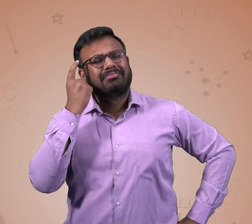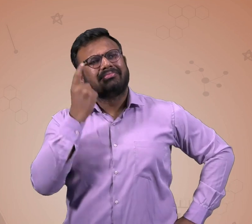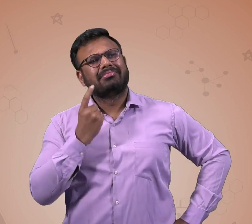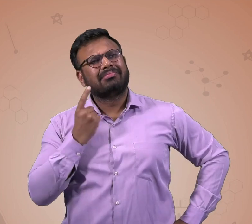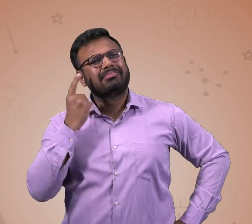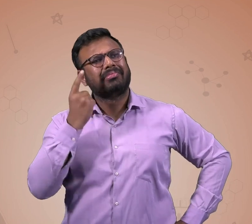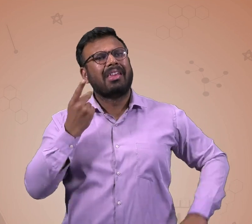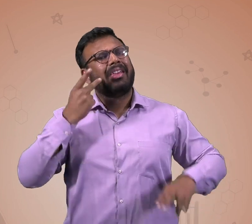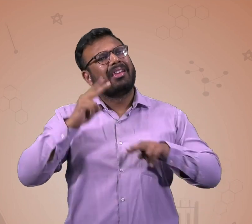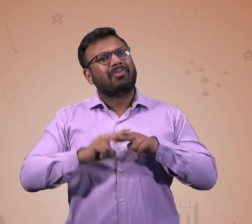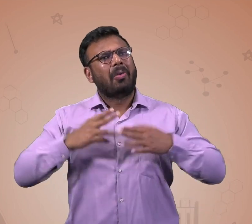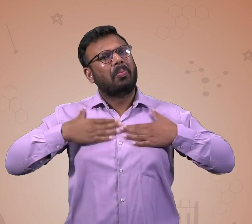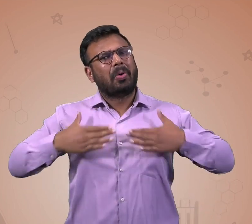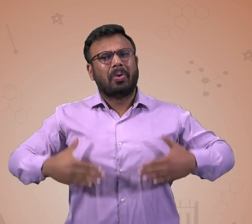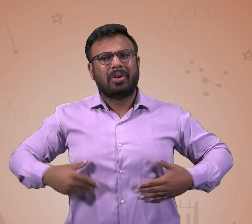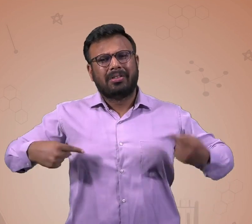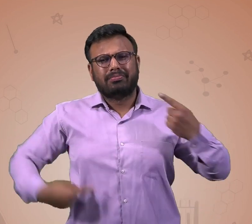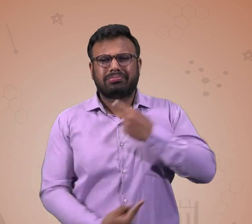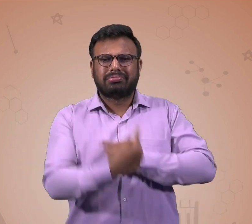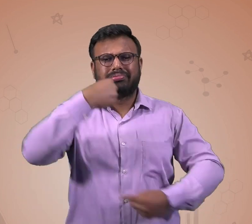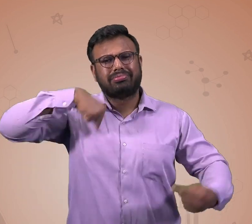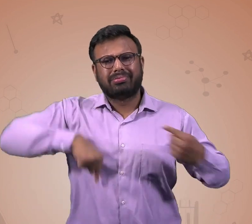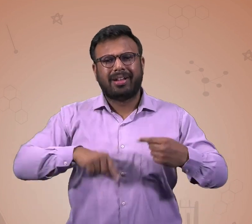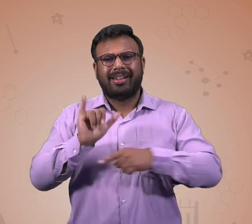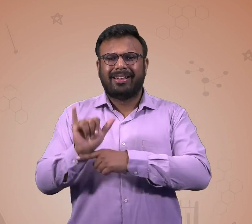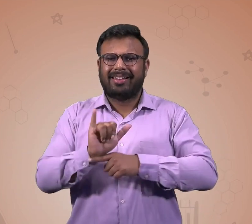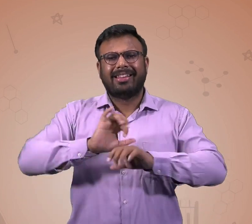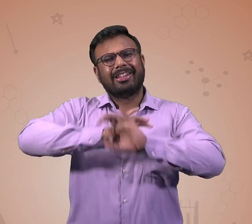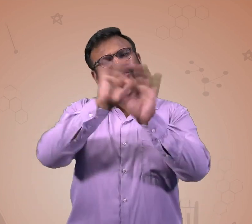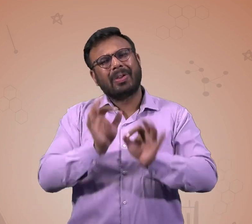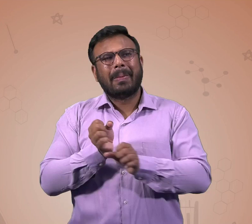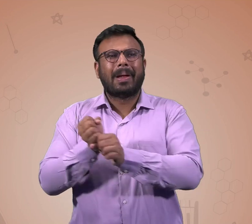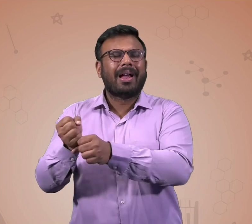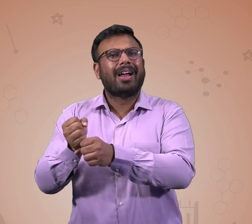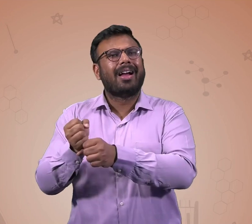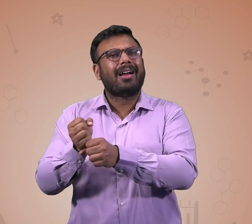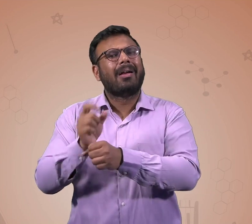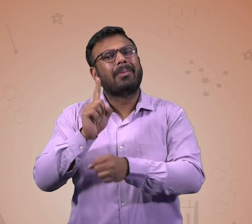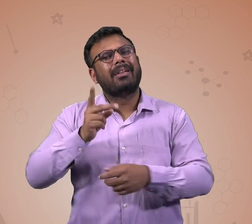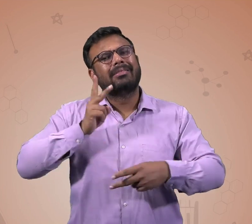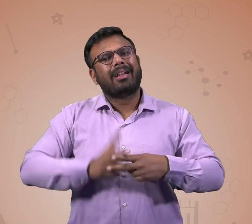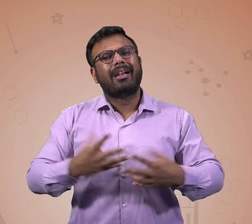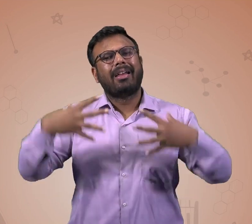We may be wondering that despite having an active immune system, a reserve of